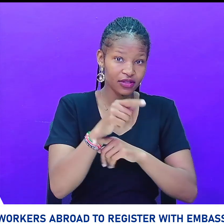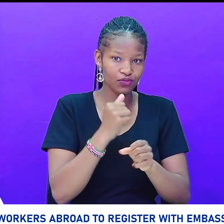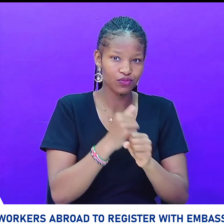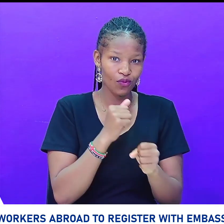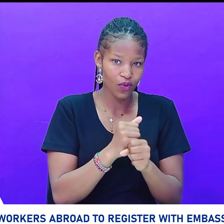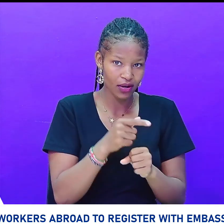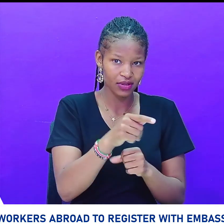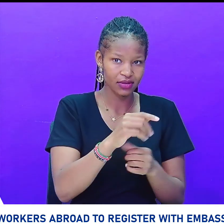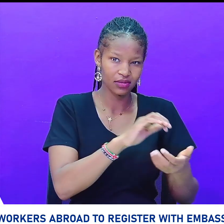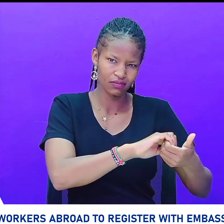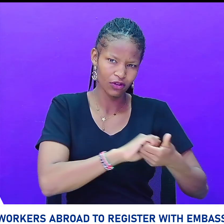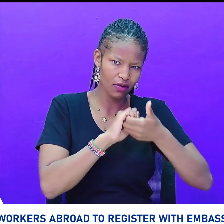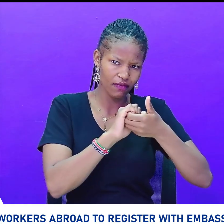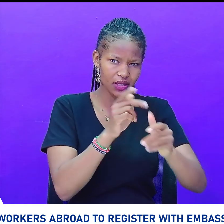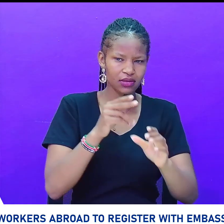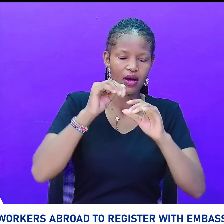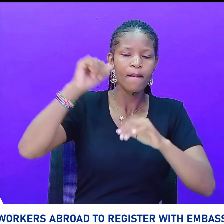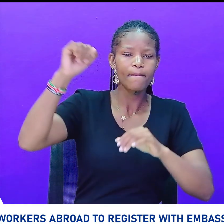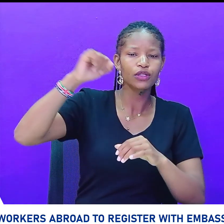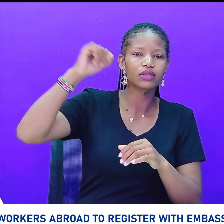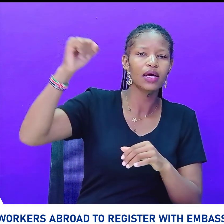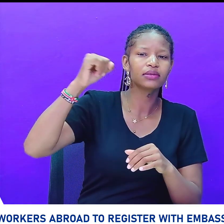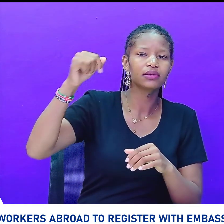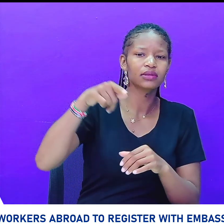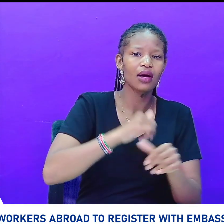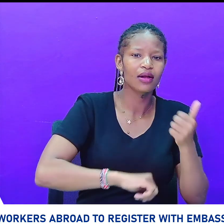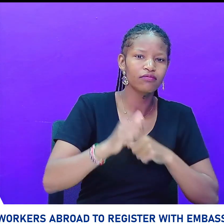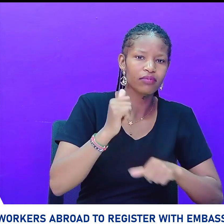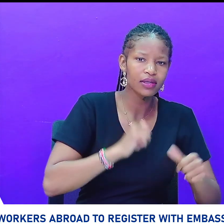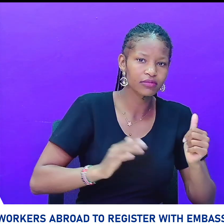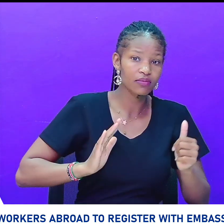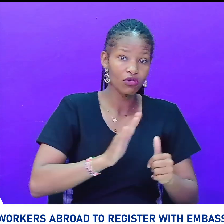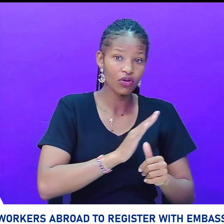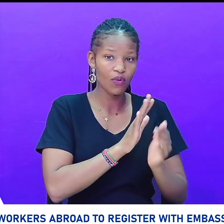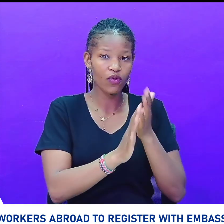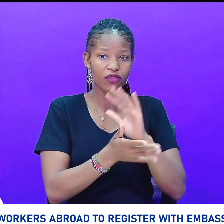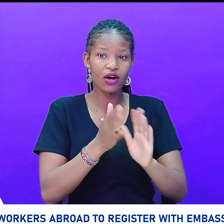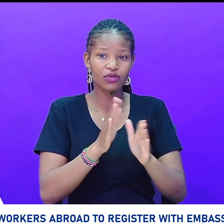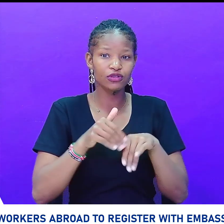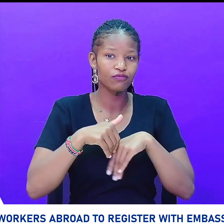where some workers engage in political activities abroad without following diplomatic